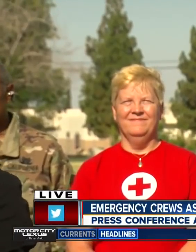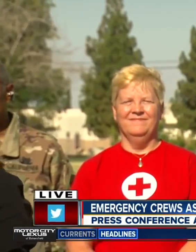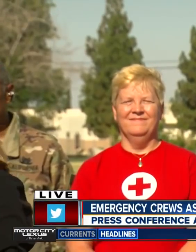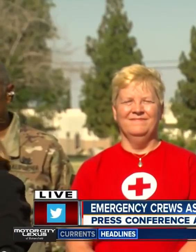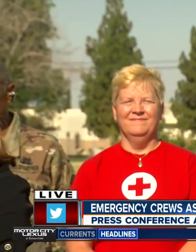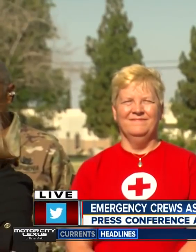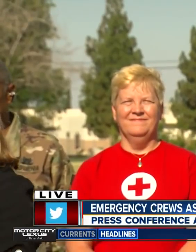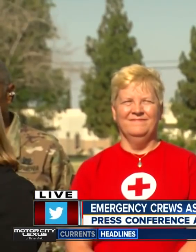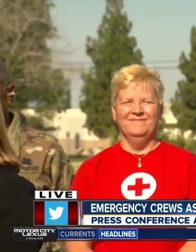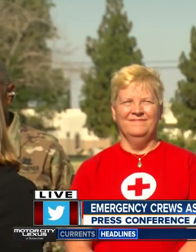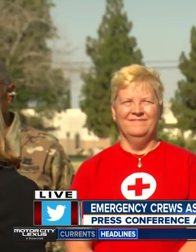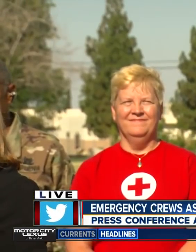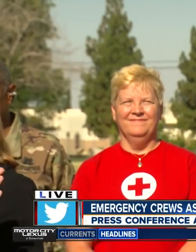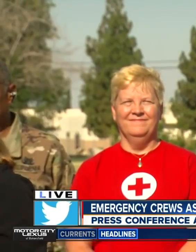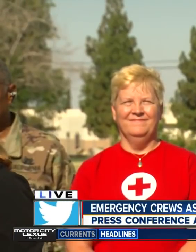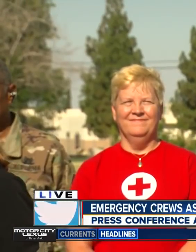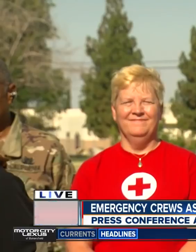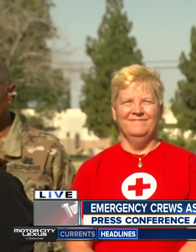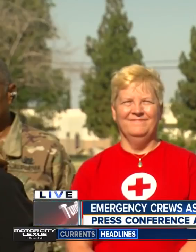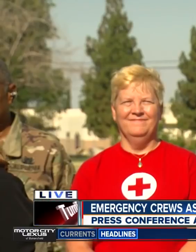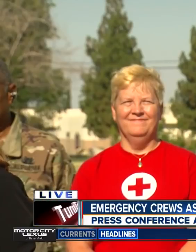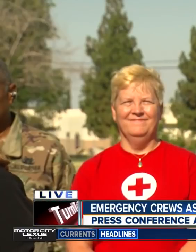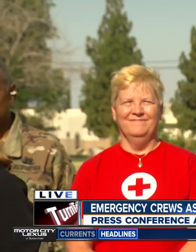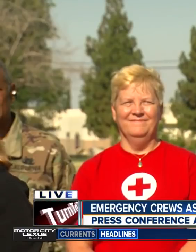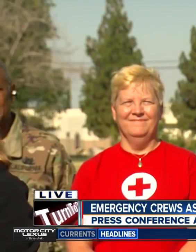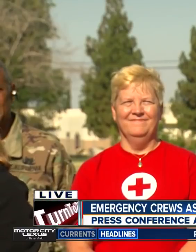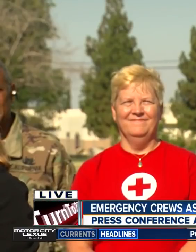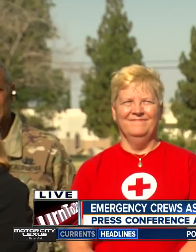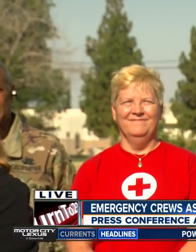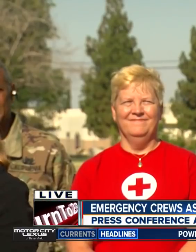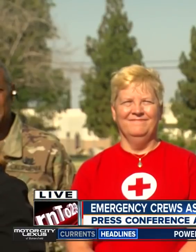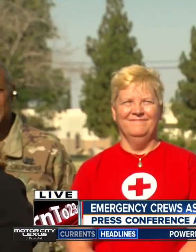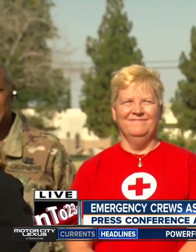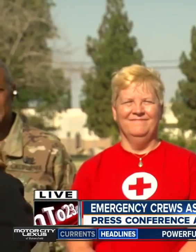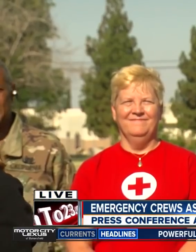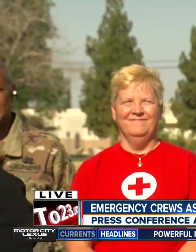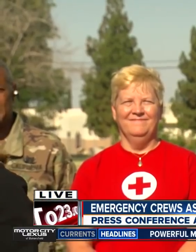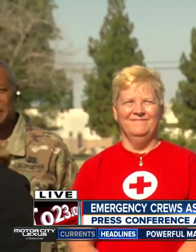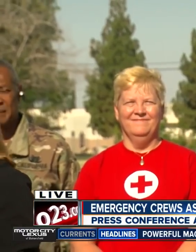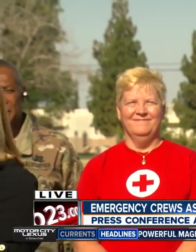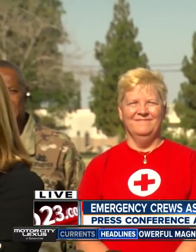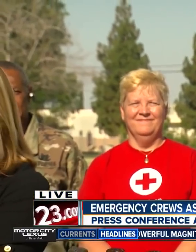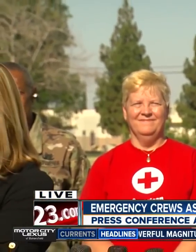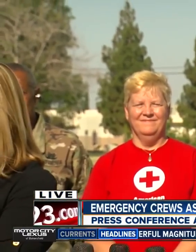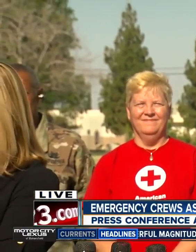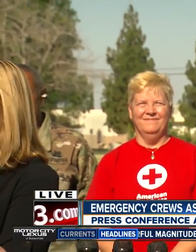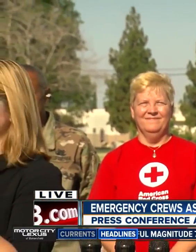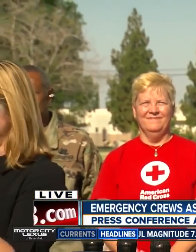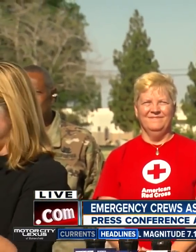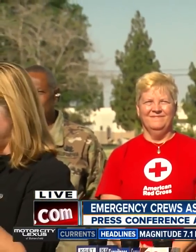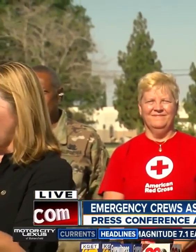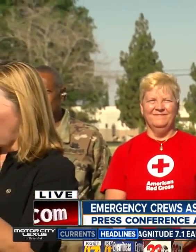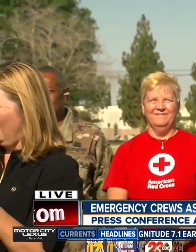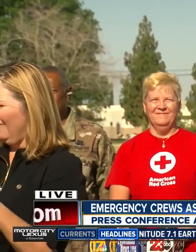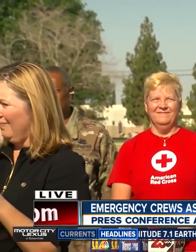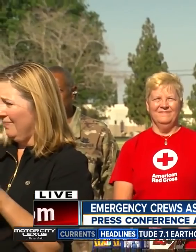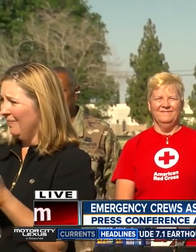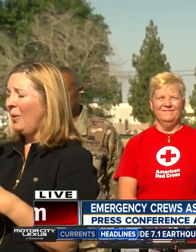for the next event, and we're here to help and serve, and we'll continue